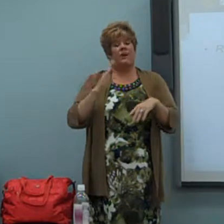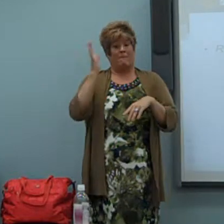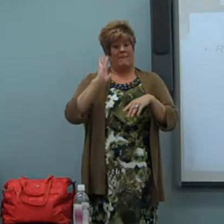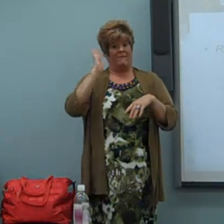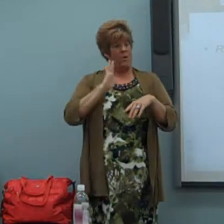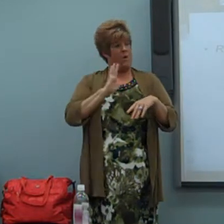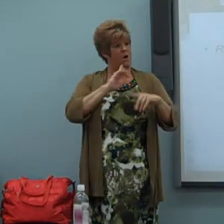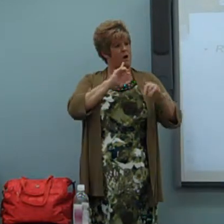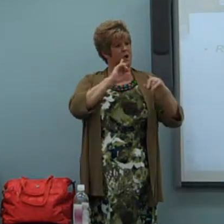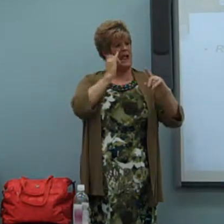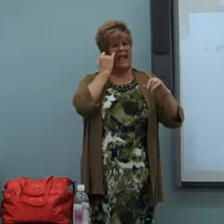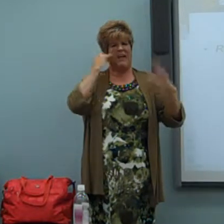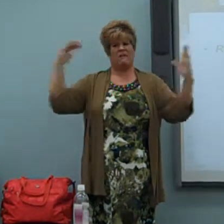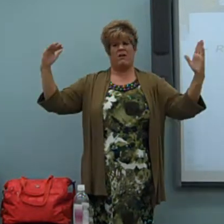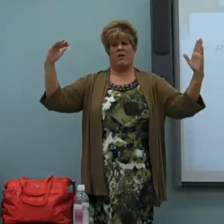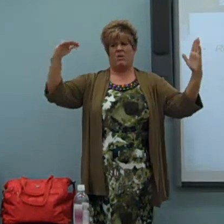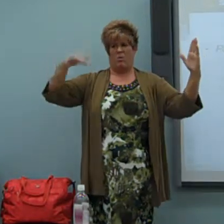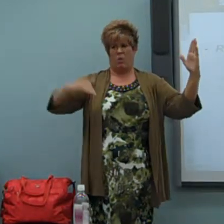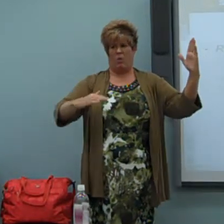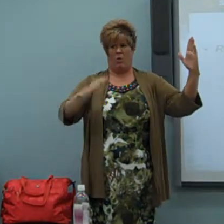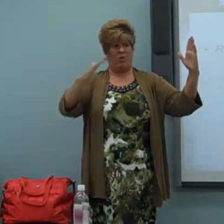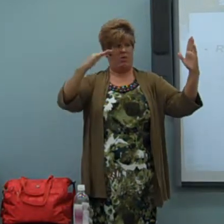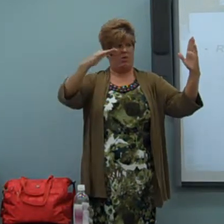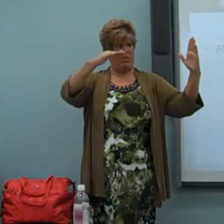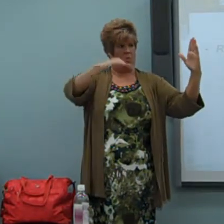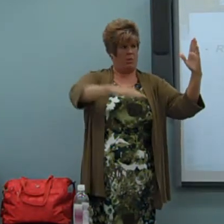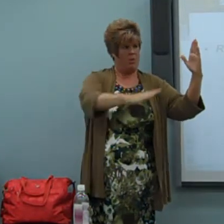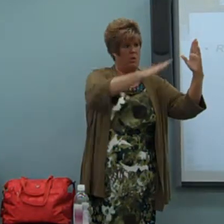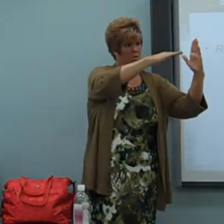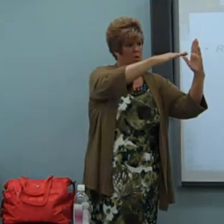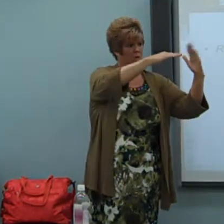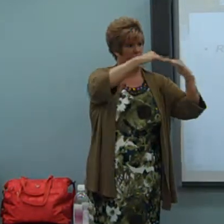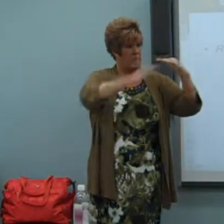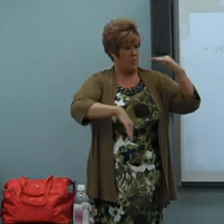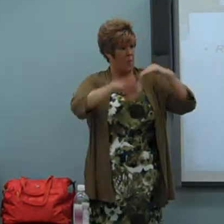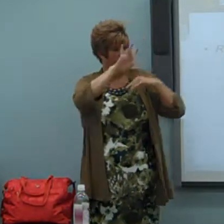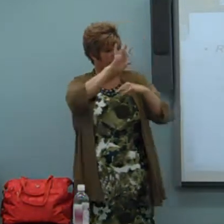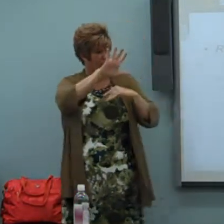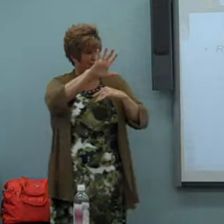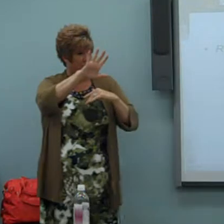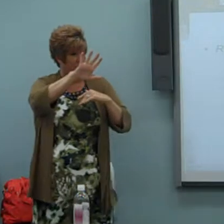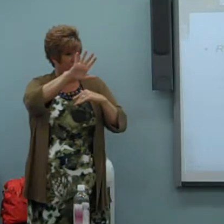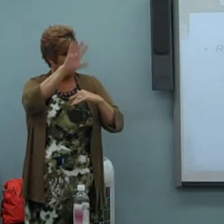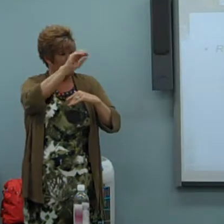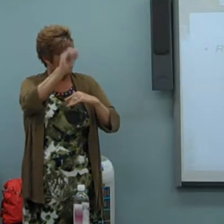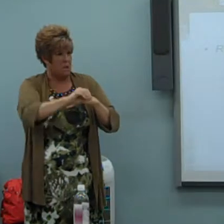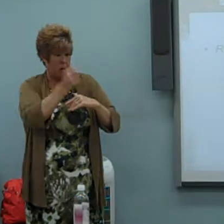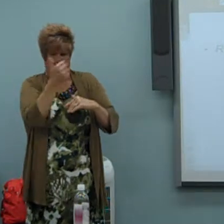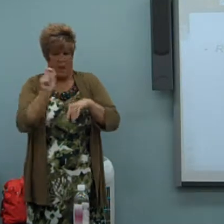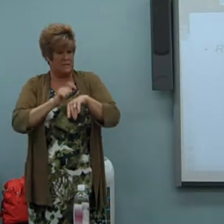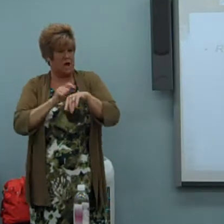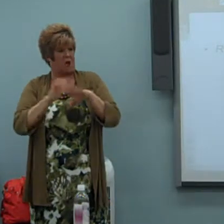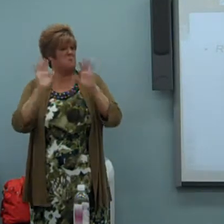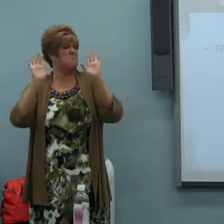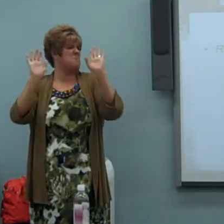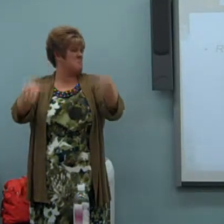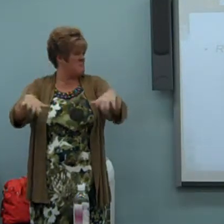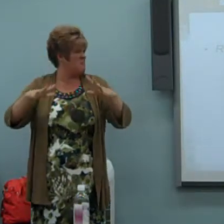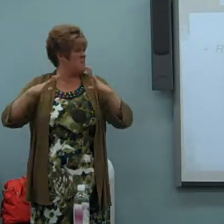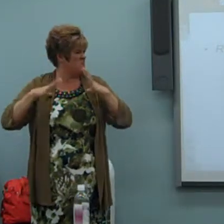12 at night. So we're going for 12 hours. 24 hours. And things were fluctuating, a little